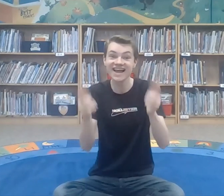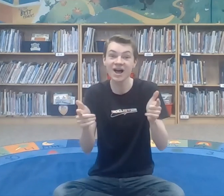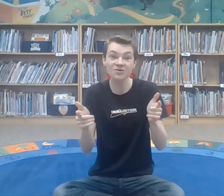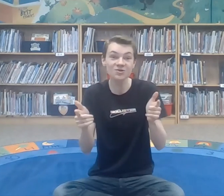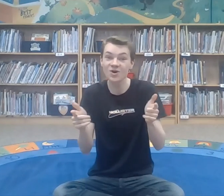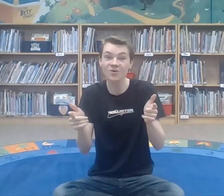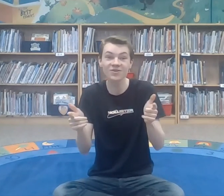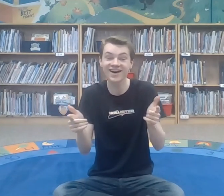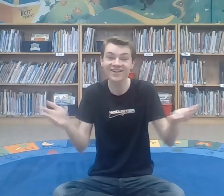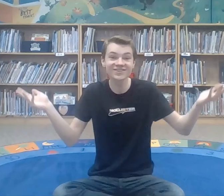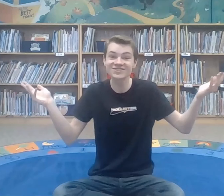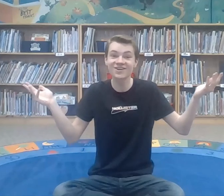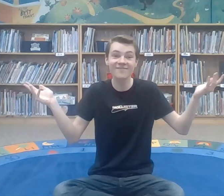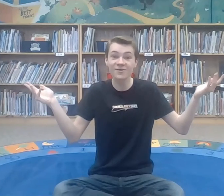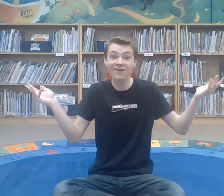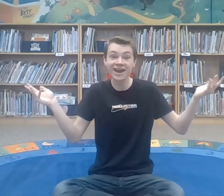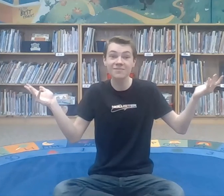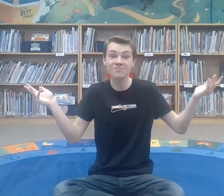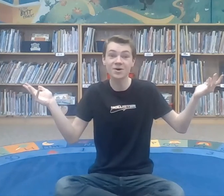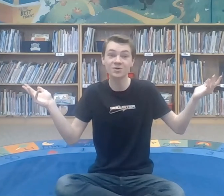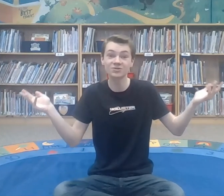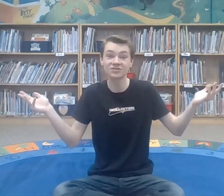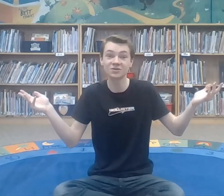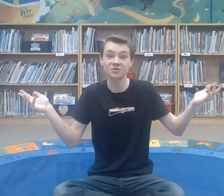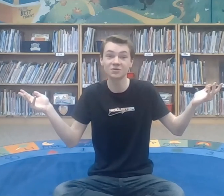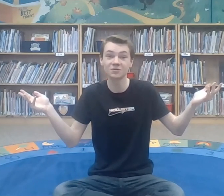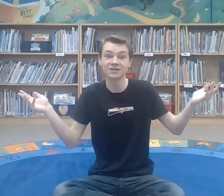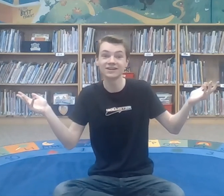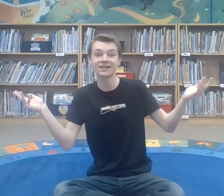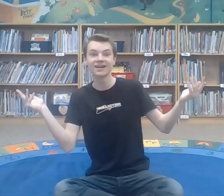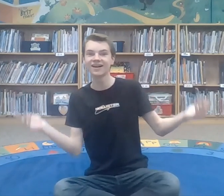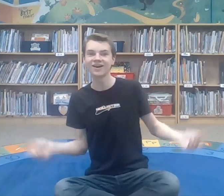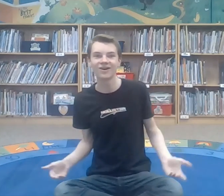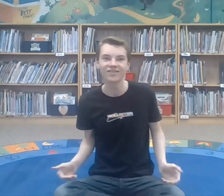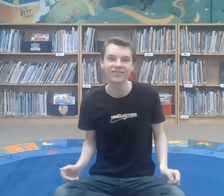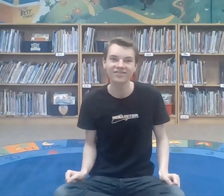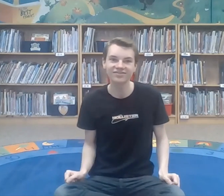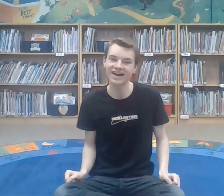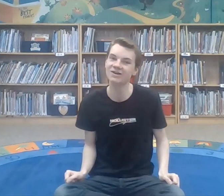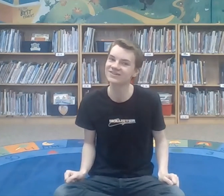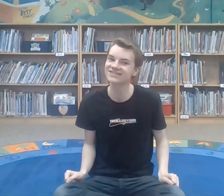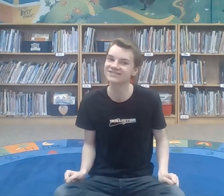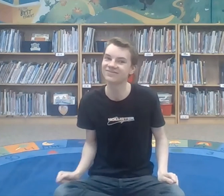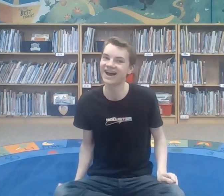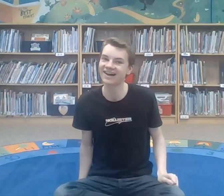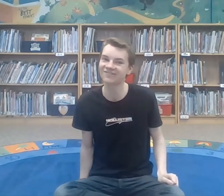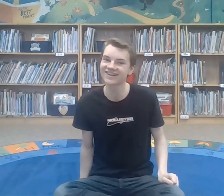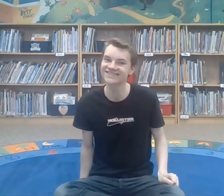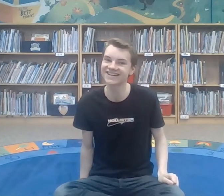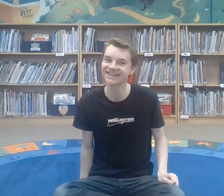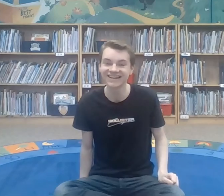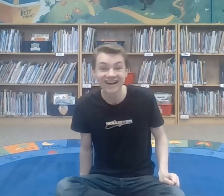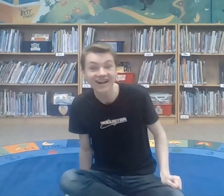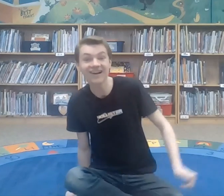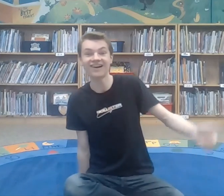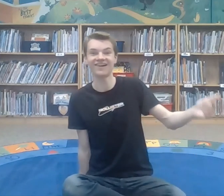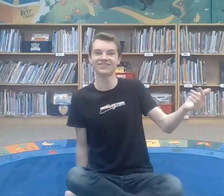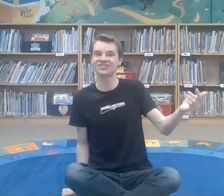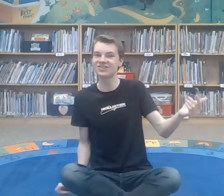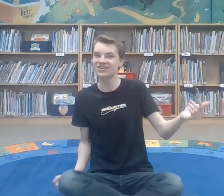Now you know the colors of the rainbow too. That wasn't bad, was it? Do you think